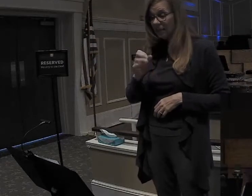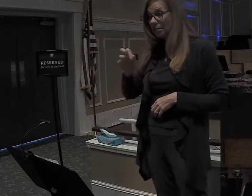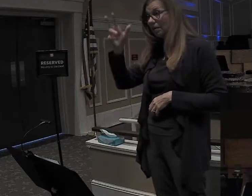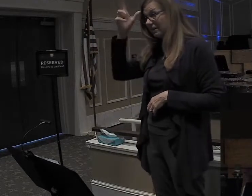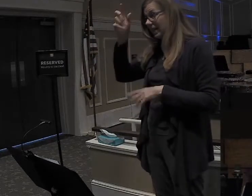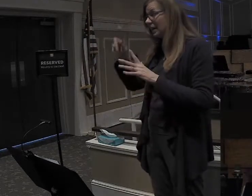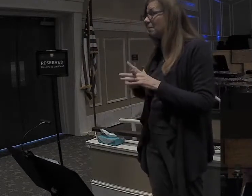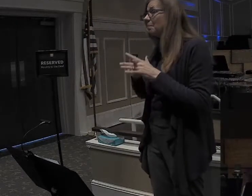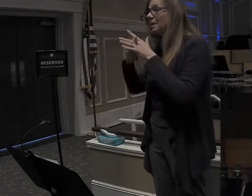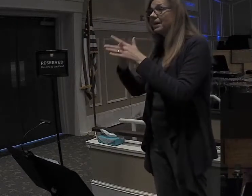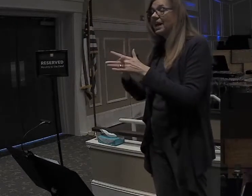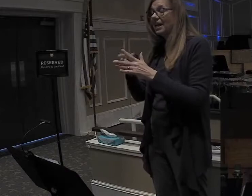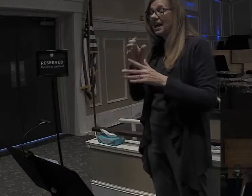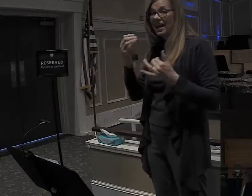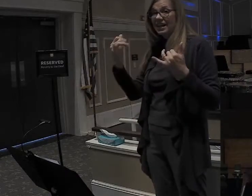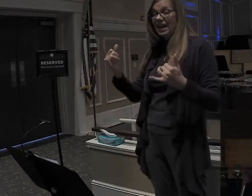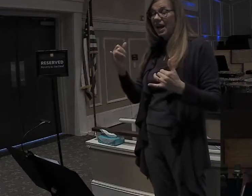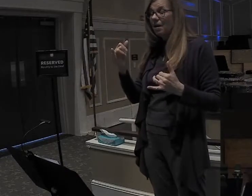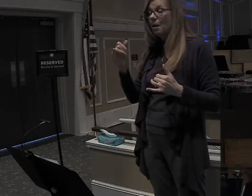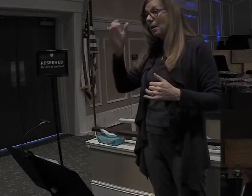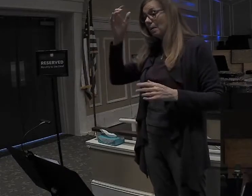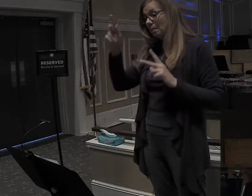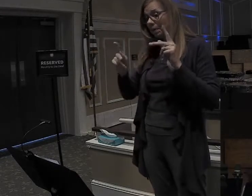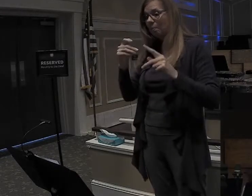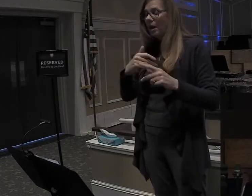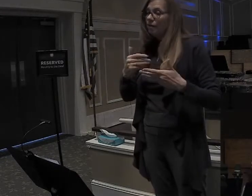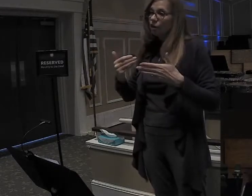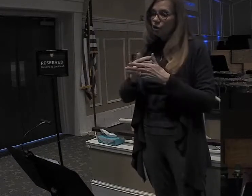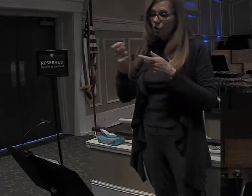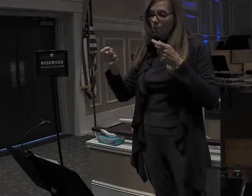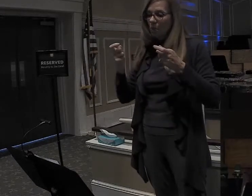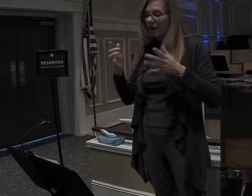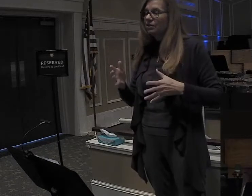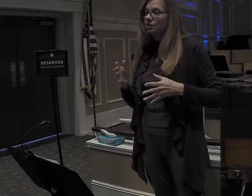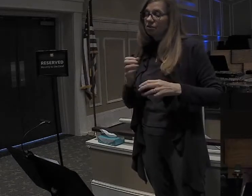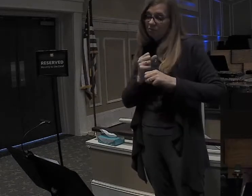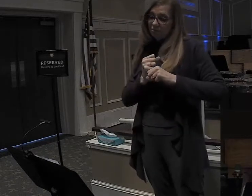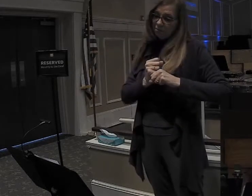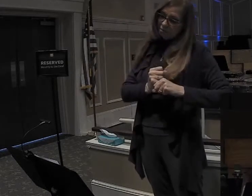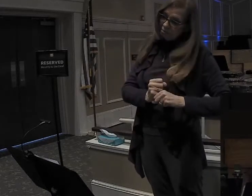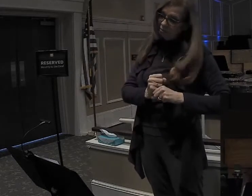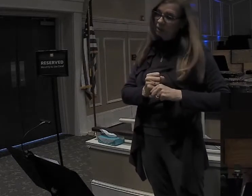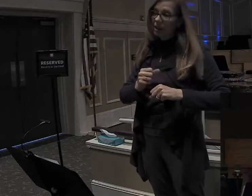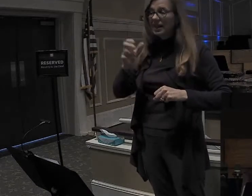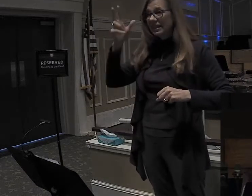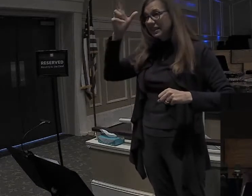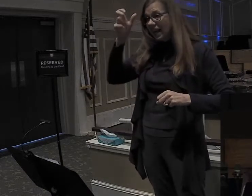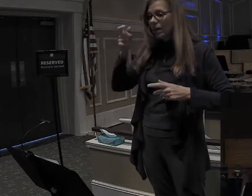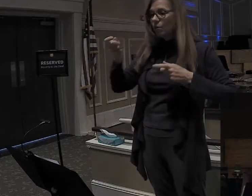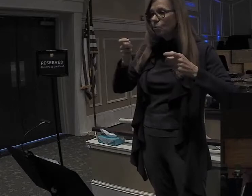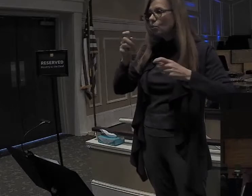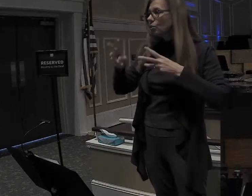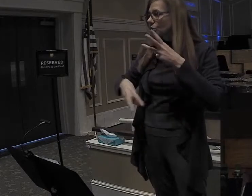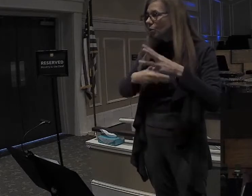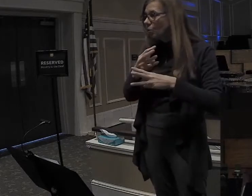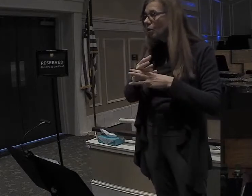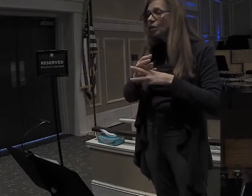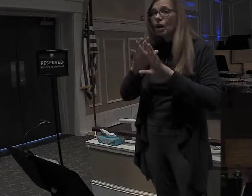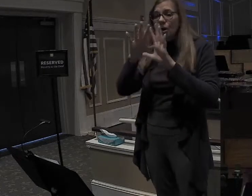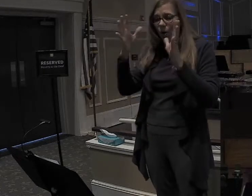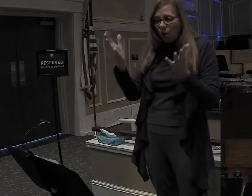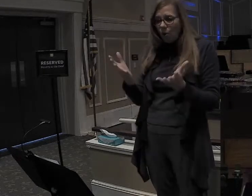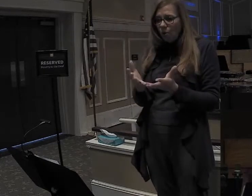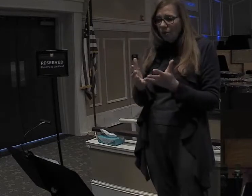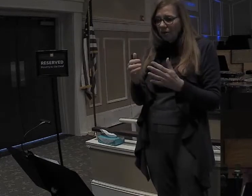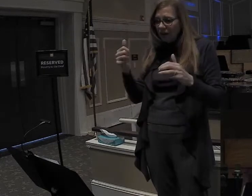begins, and man now has a new master. Satan is the god of this world, the ruler of this world. The whole world lies in